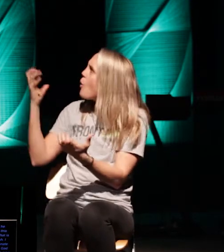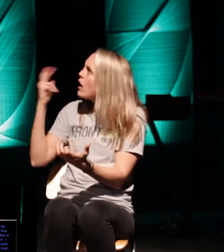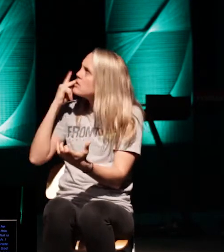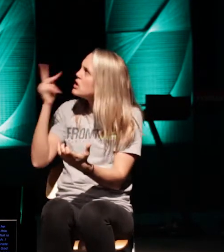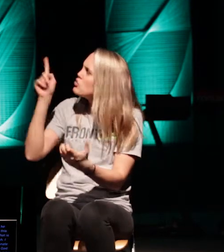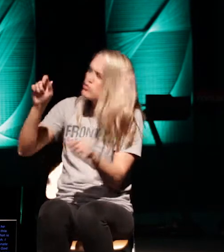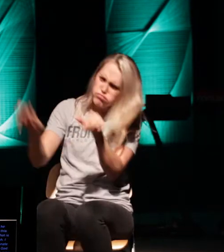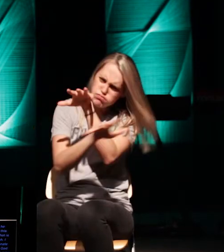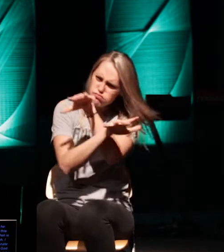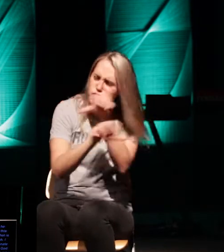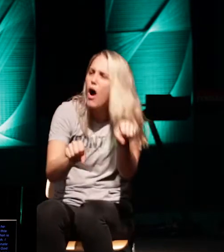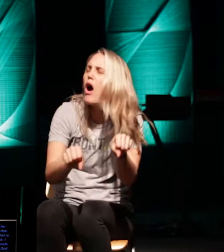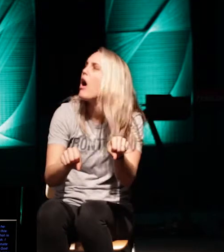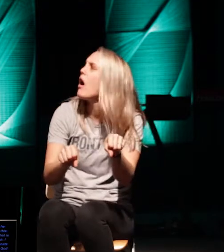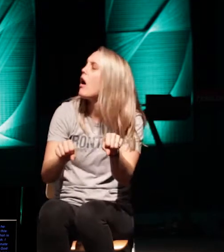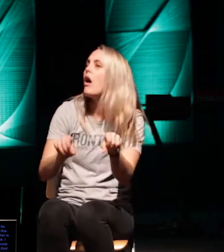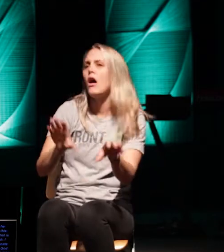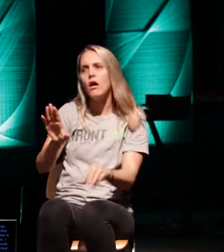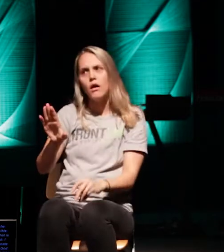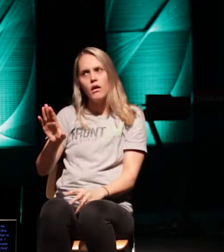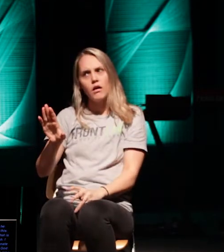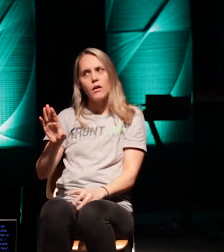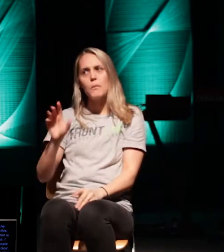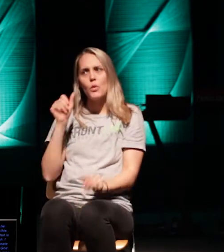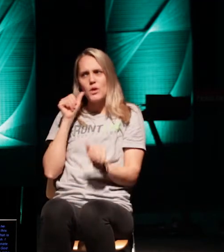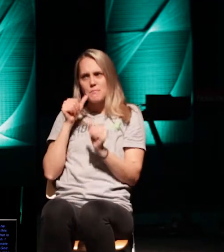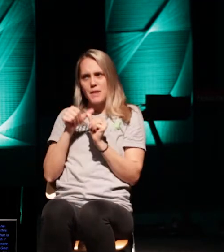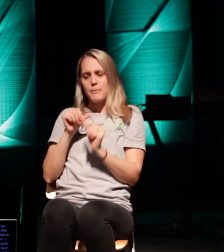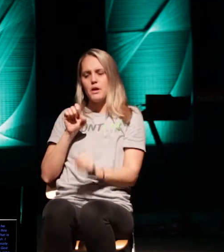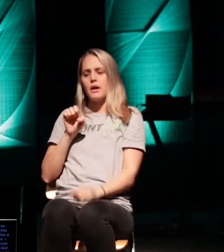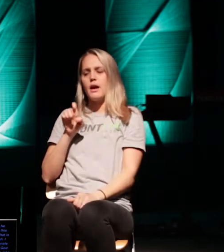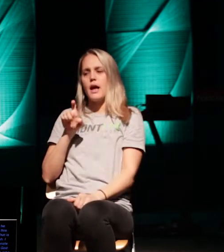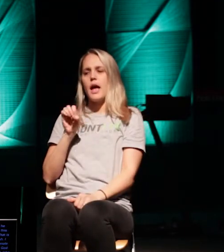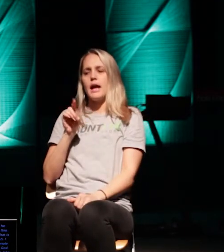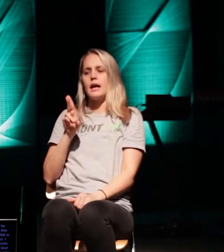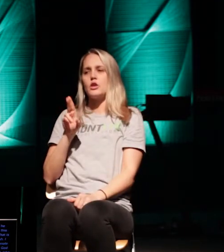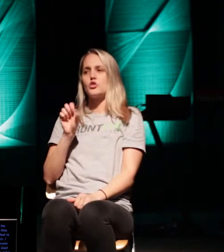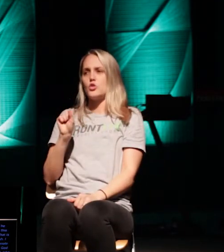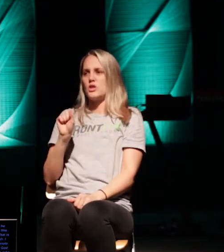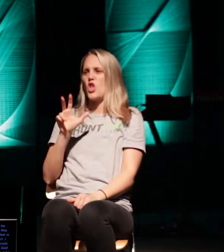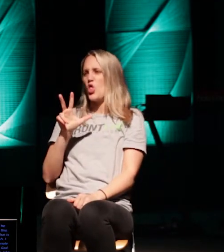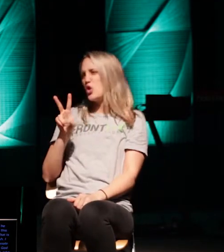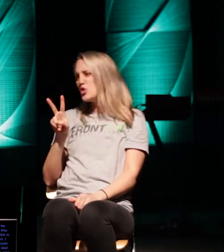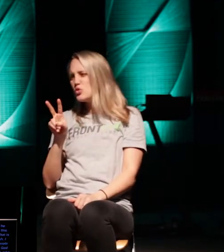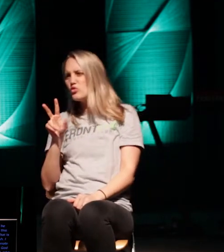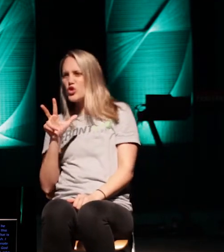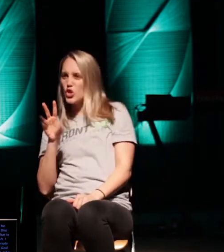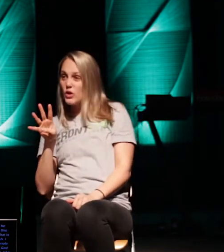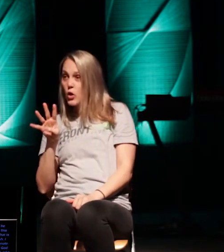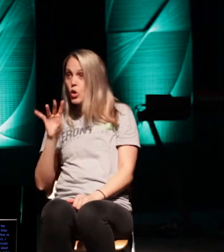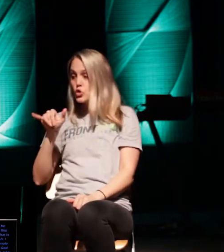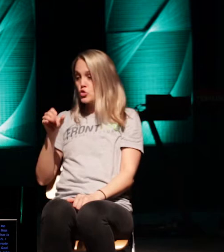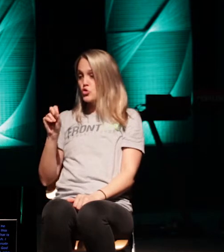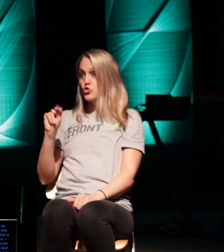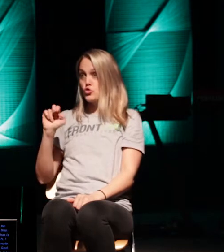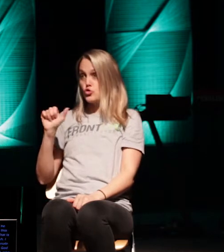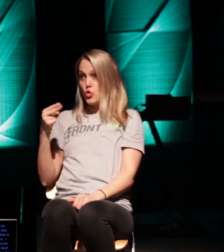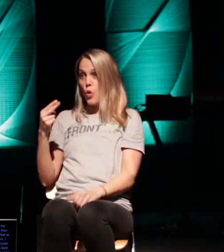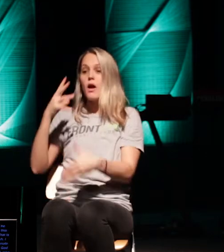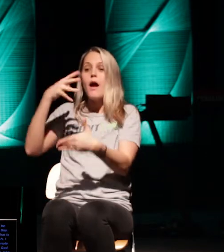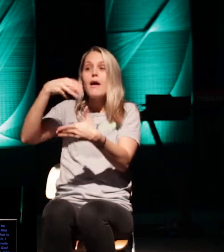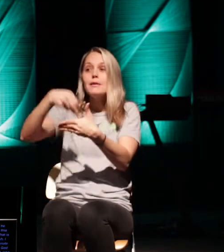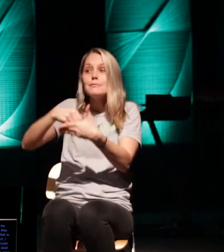need to remember is in Exodus 32 or 34, Jonah is part of the Israelites.